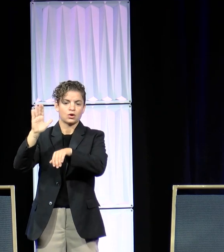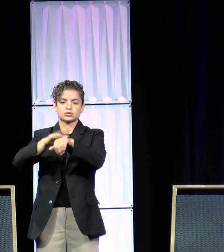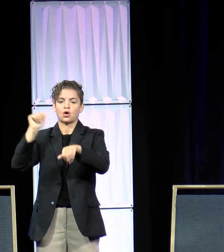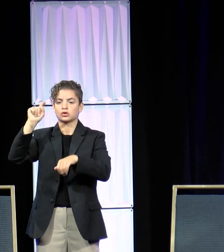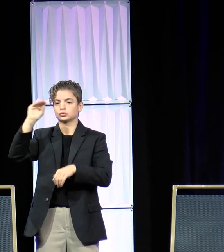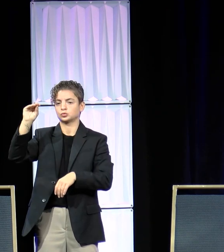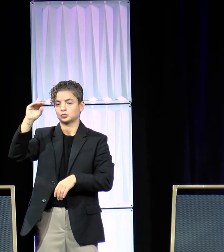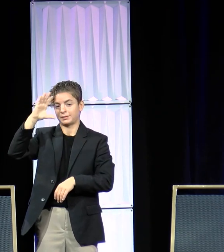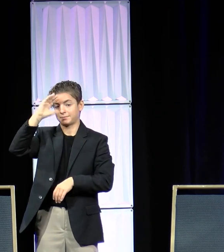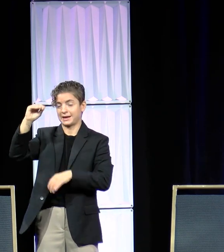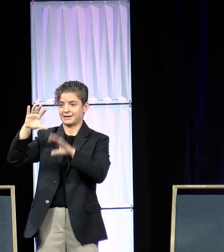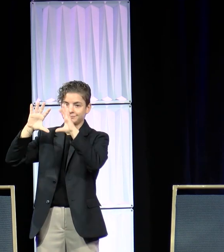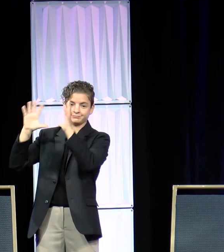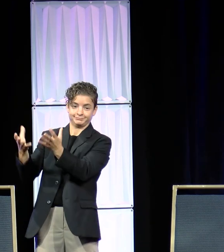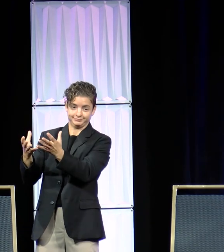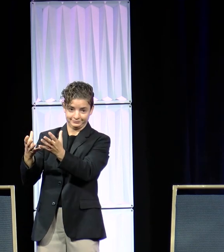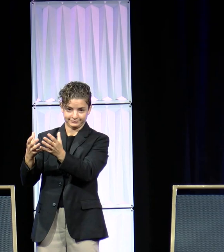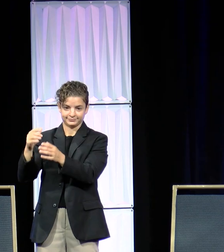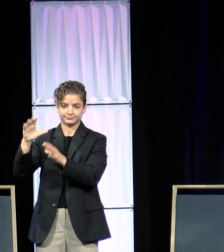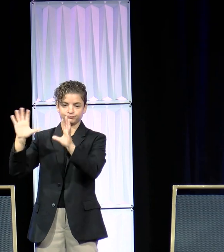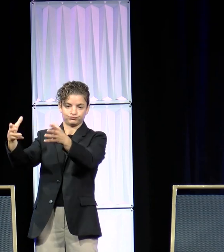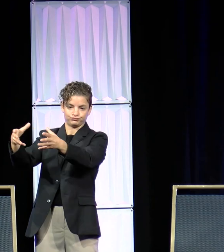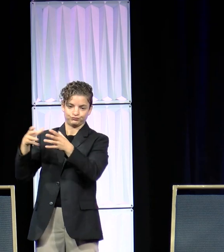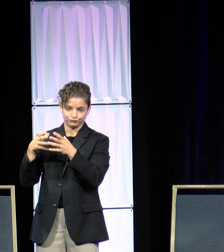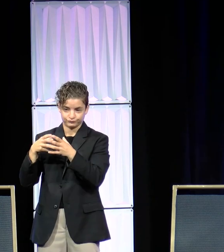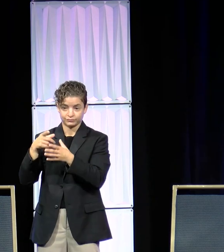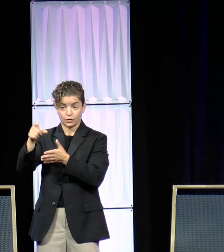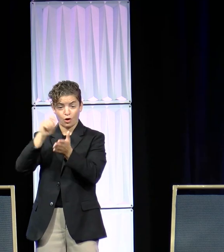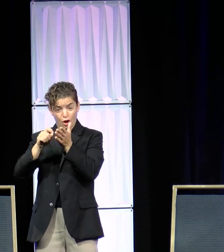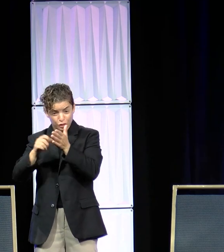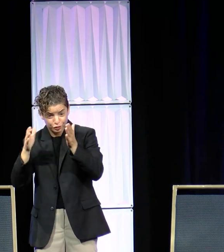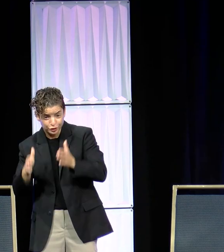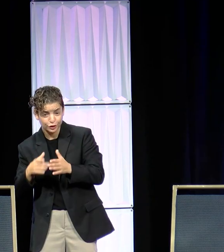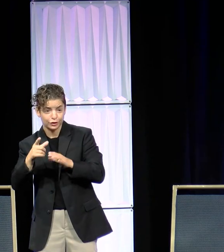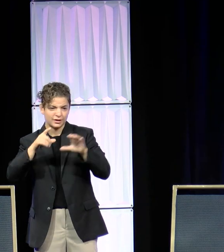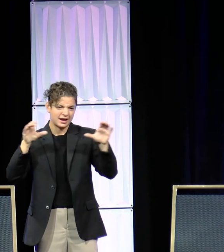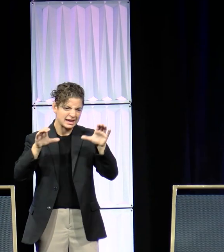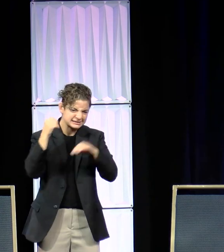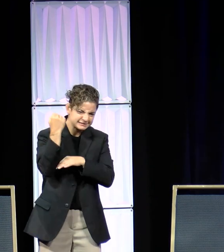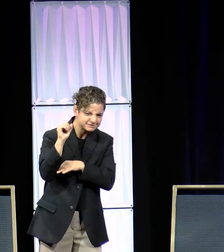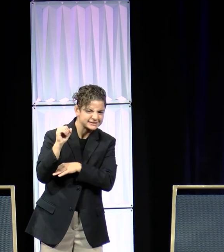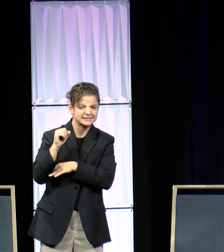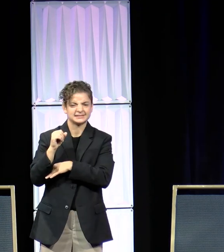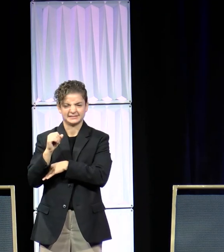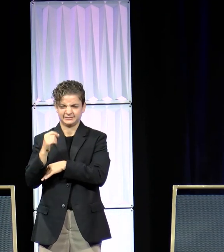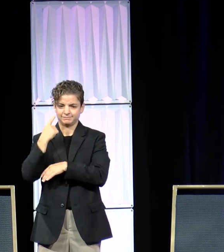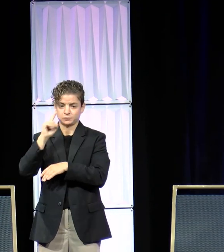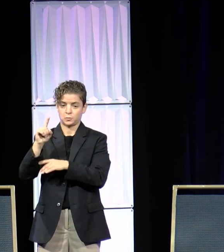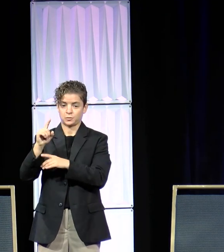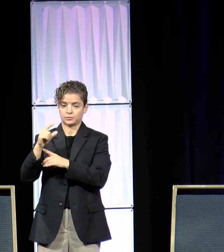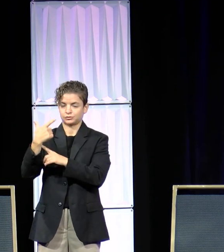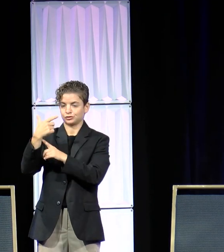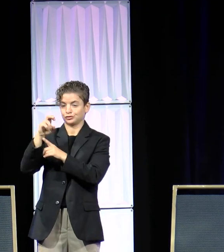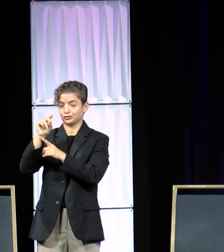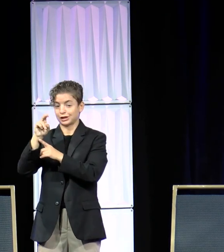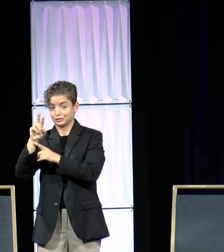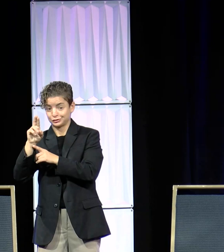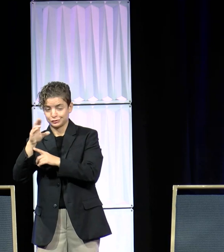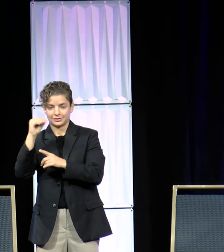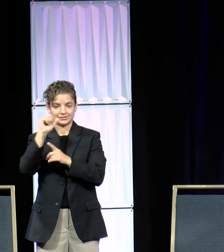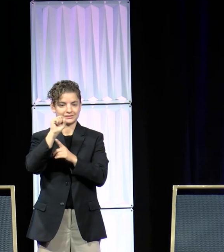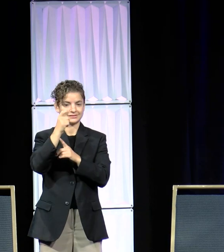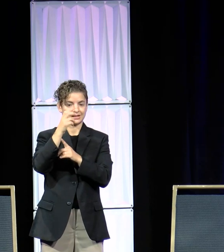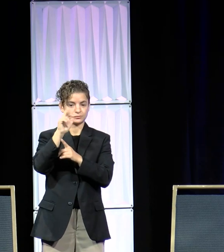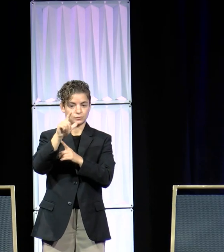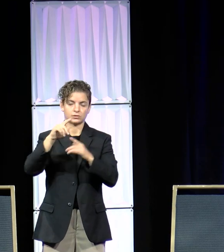educator, is not only an activist working to advance gender and racial justice. To me, Tony is a friend